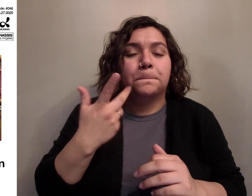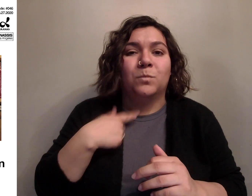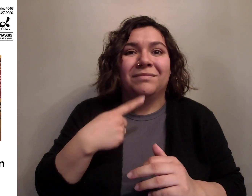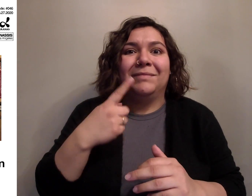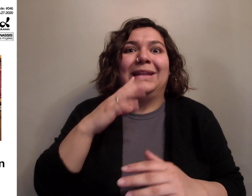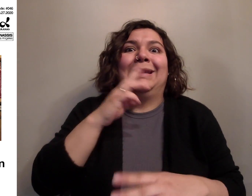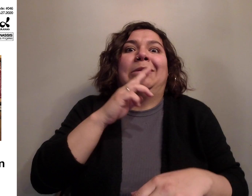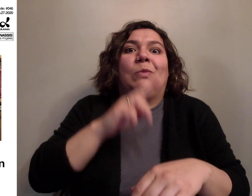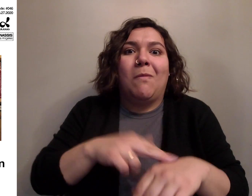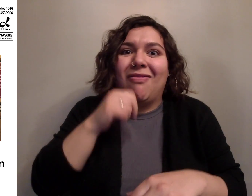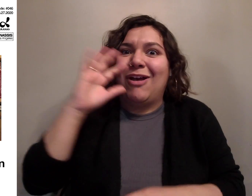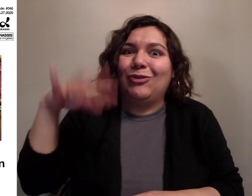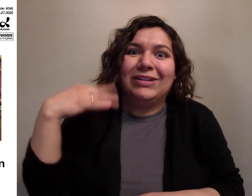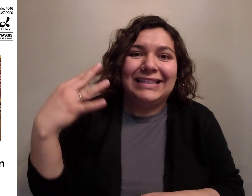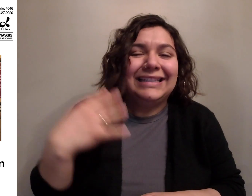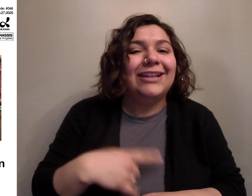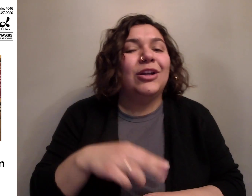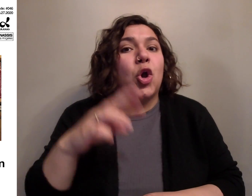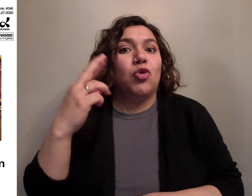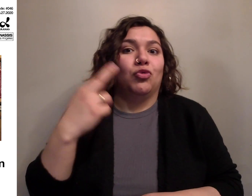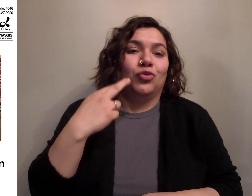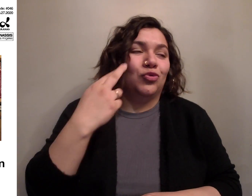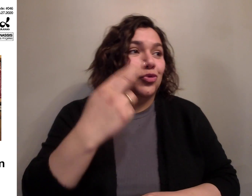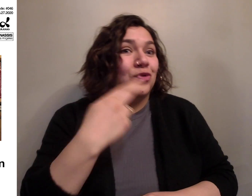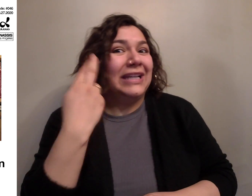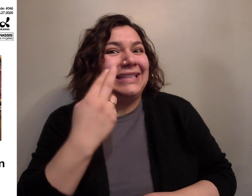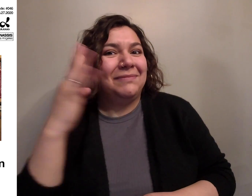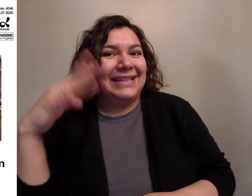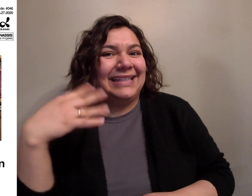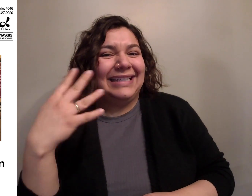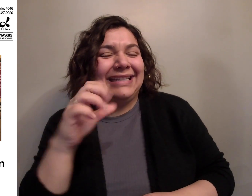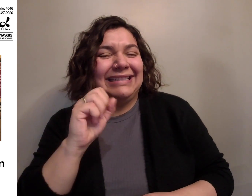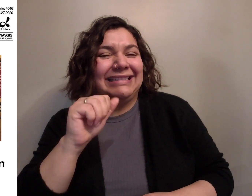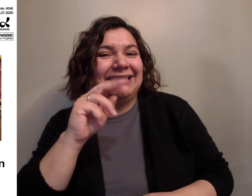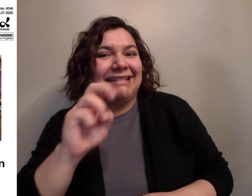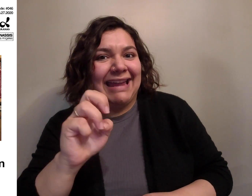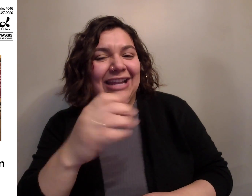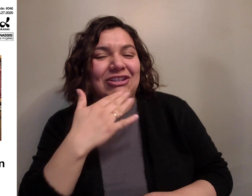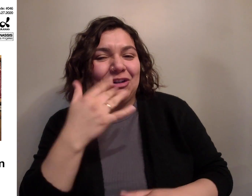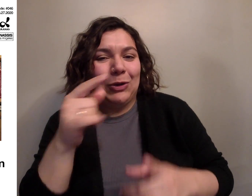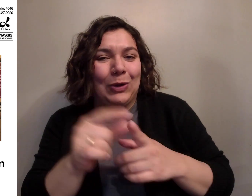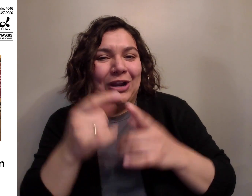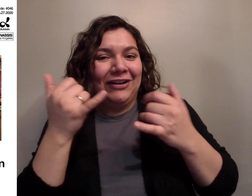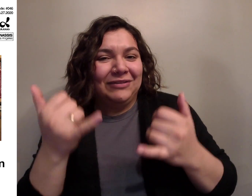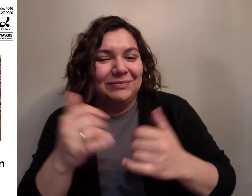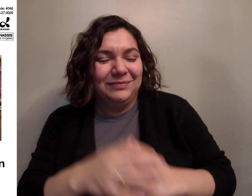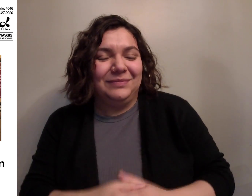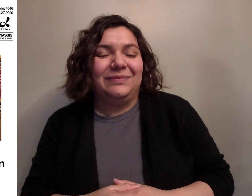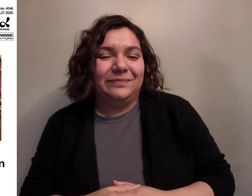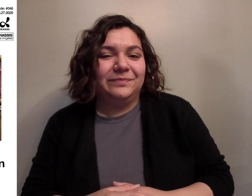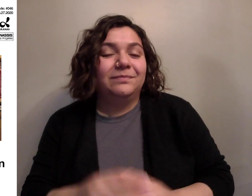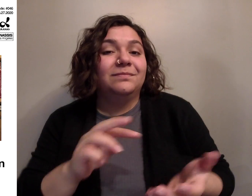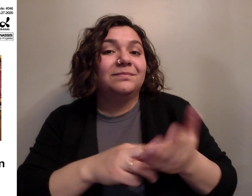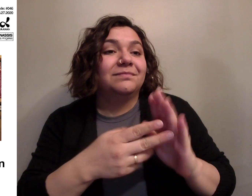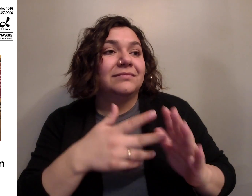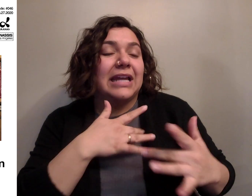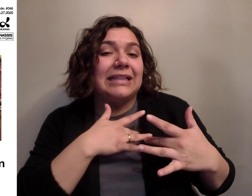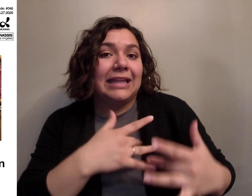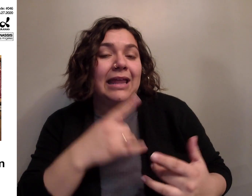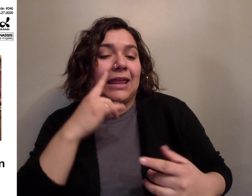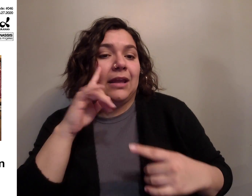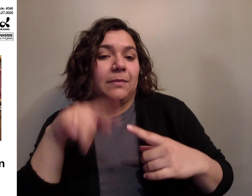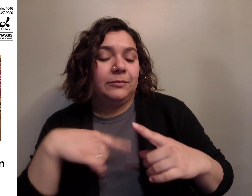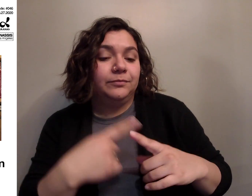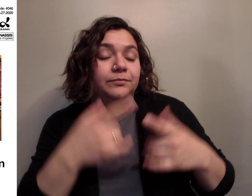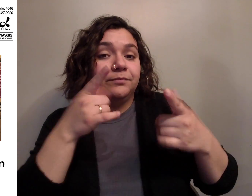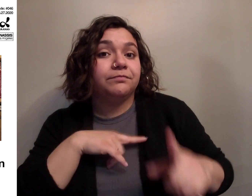to keep myself reasonably sane, like everyone else. Yeah, reasonably sane is a word for the moment.